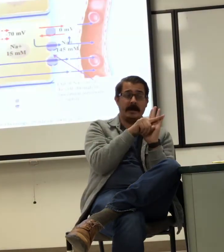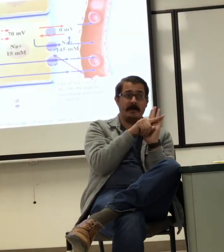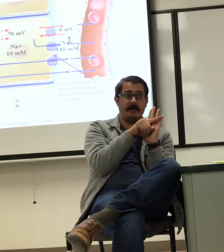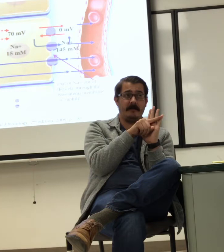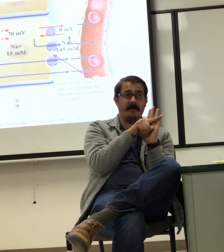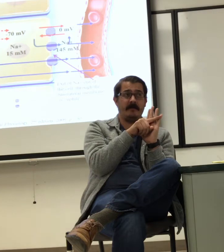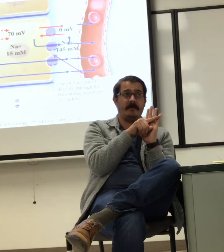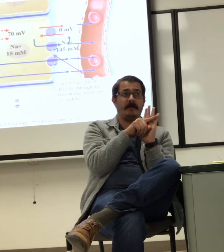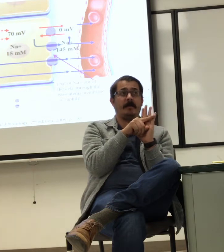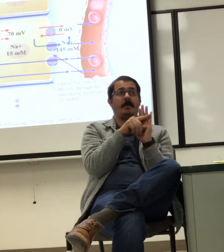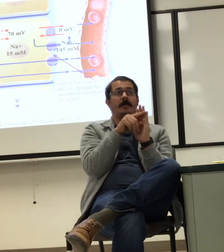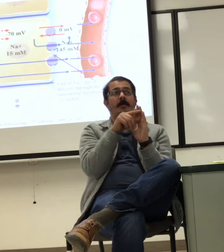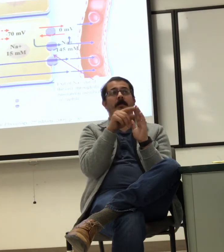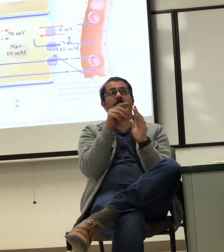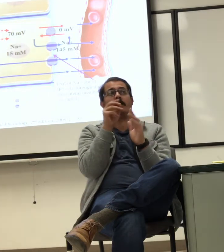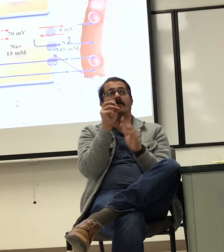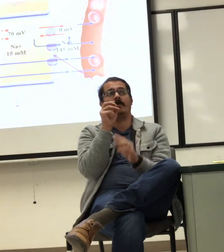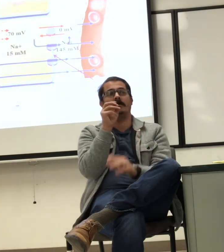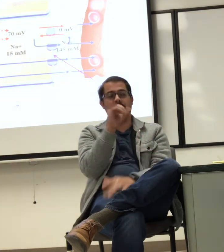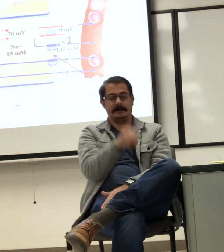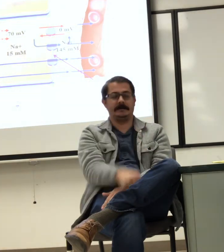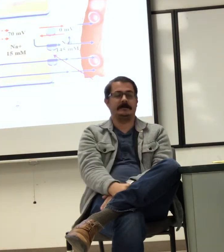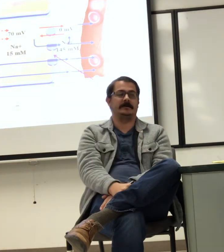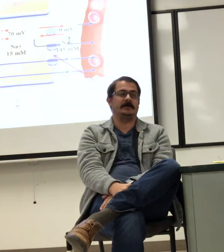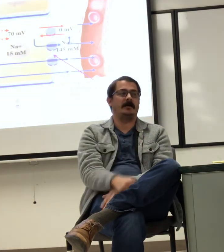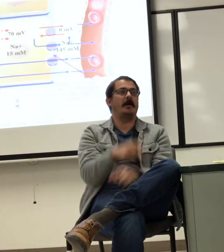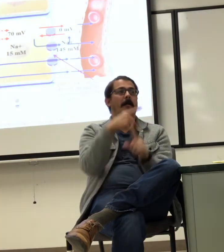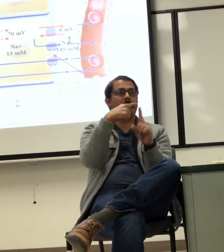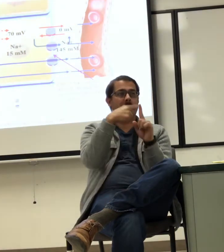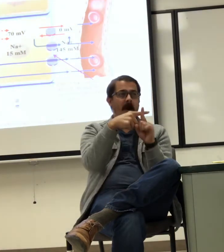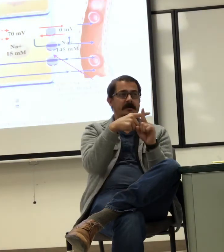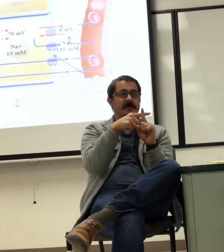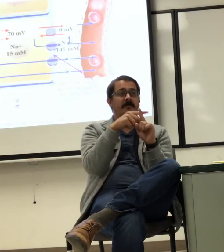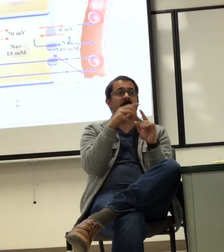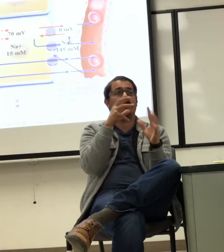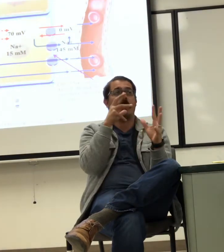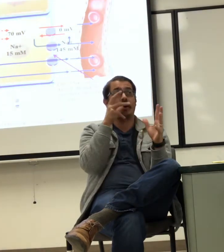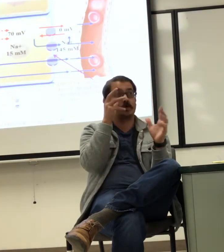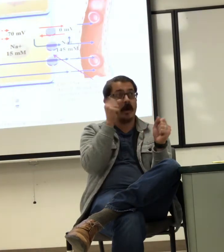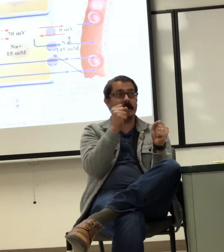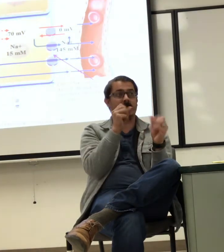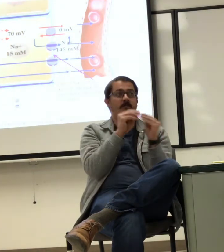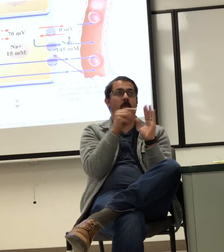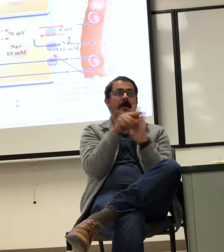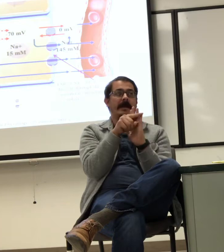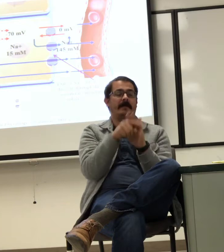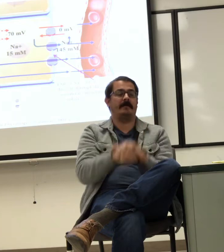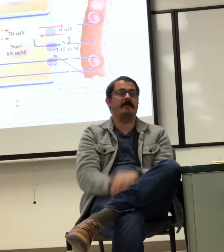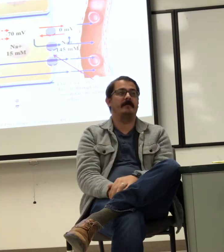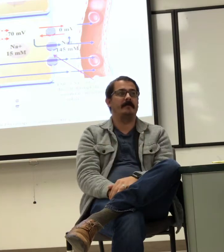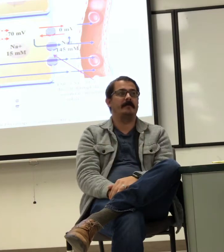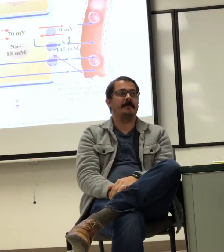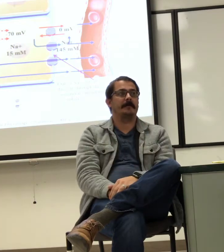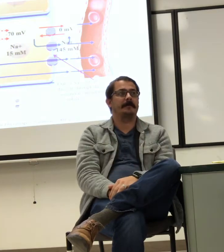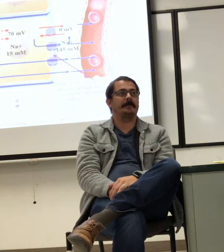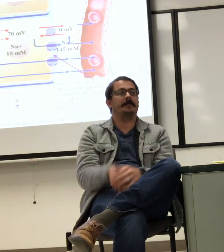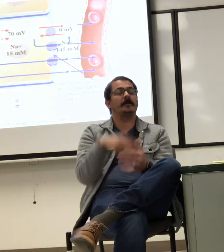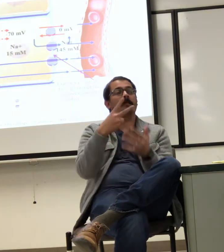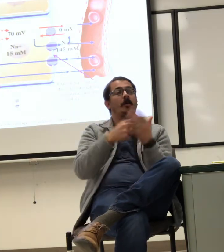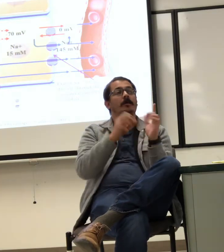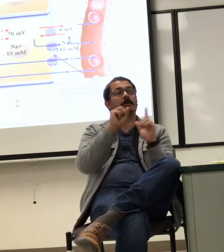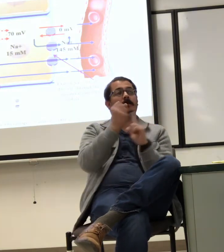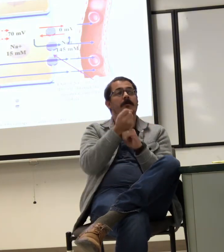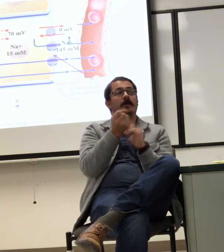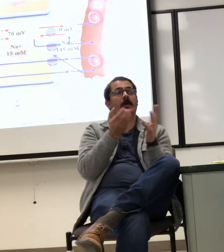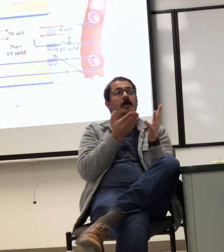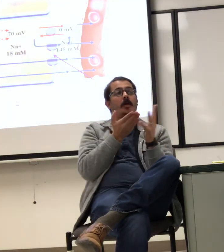you're positive? Yes. Positive is attracted to more negative. So, in both cases, to go through the